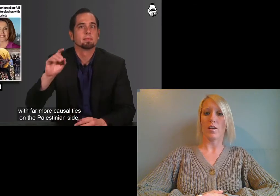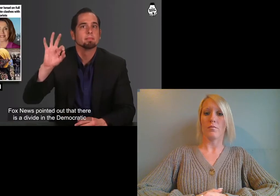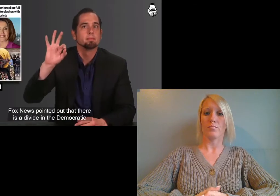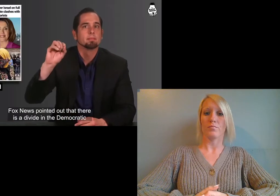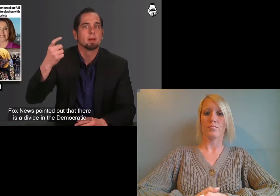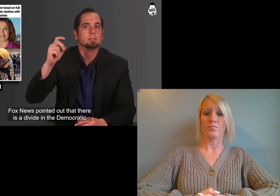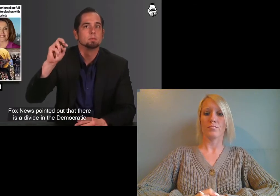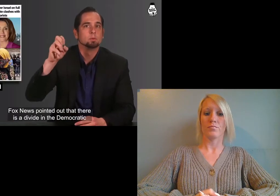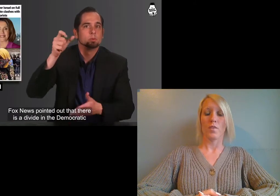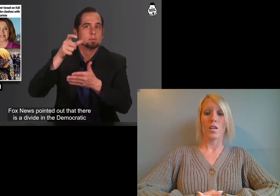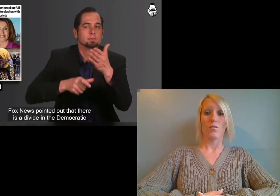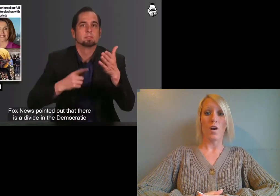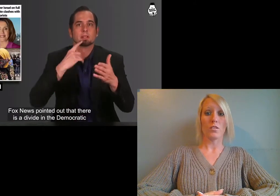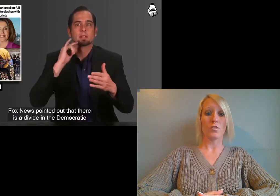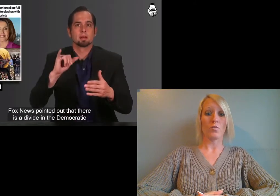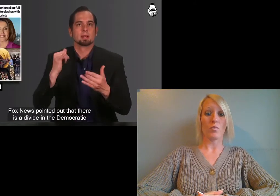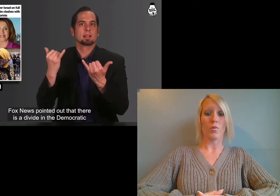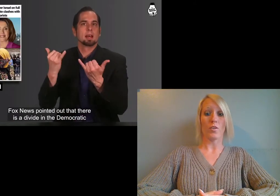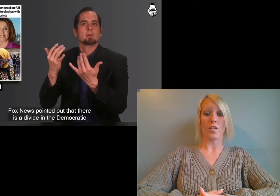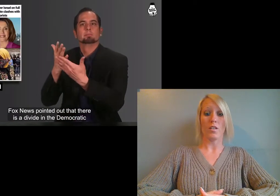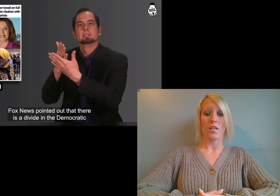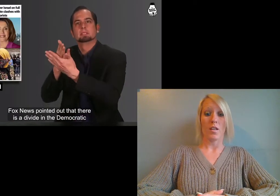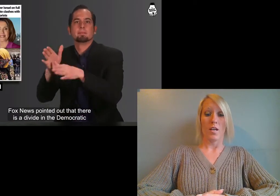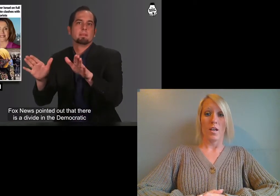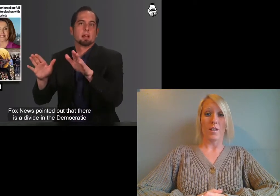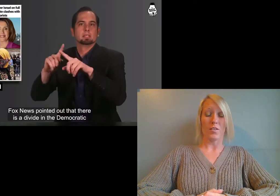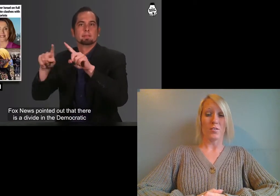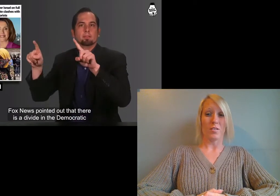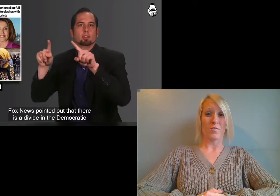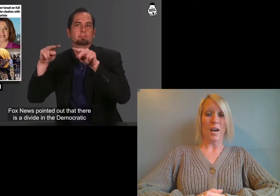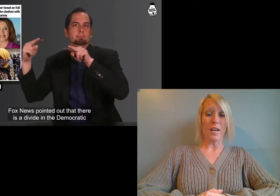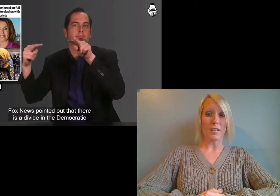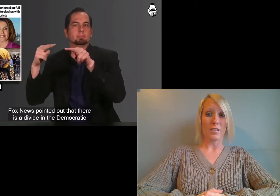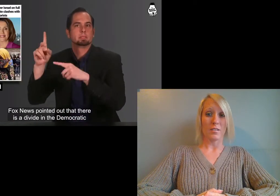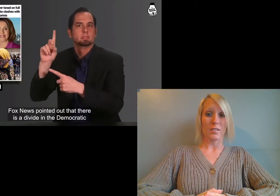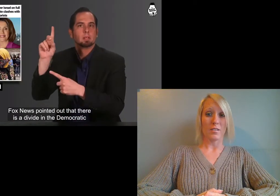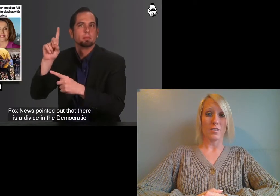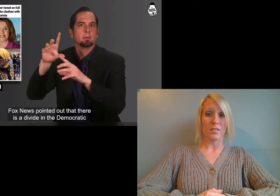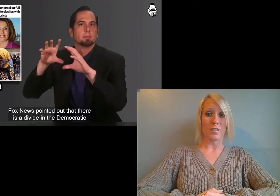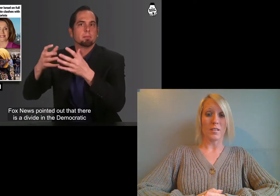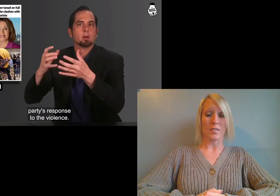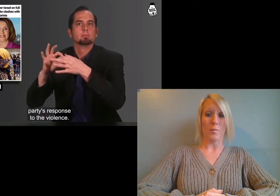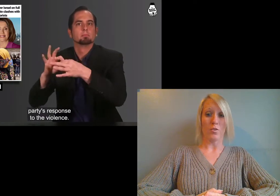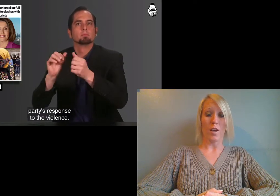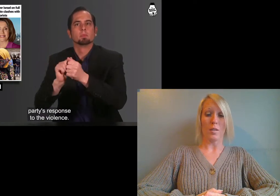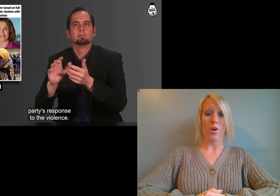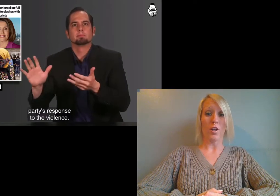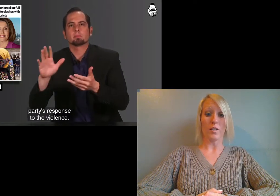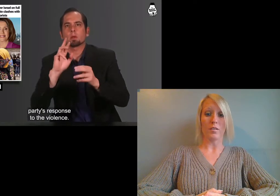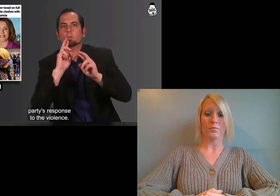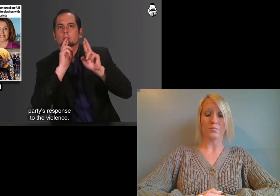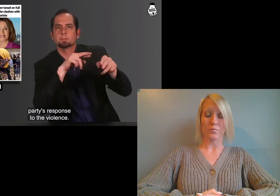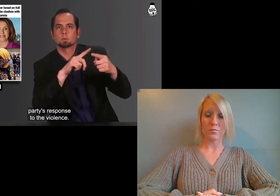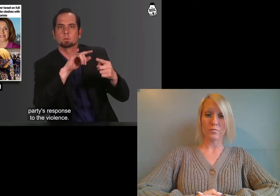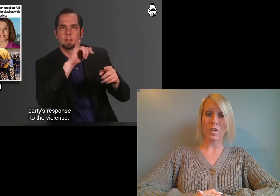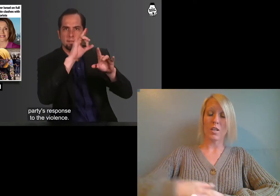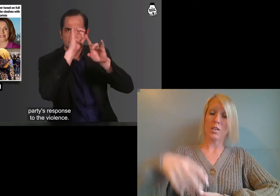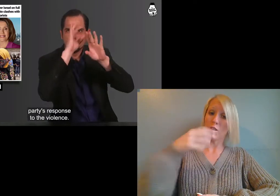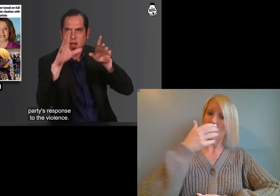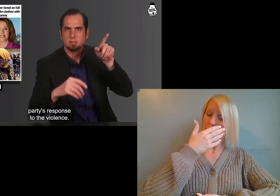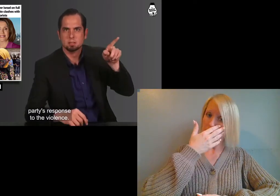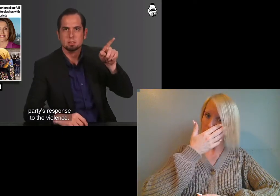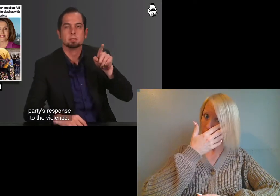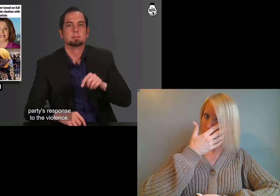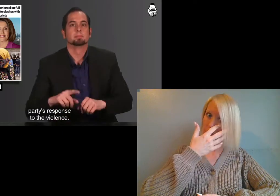Palestinian area. Fox News reported that there's a divide in the Democratic Party